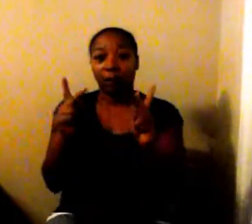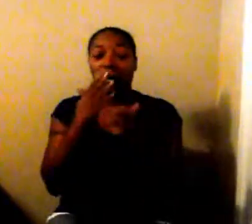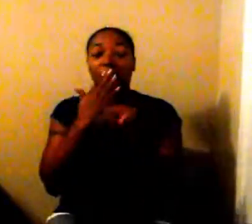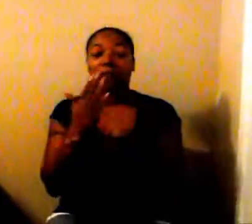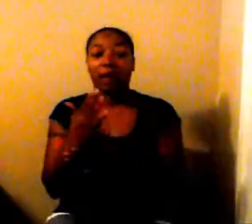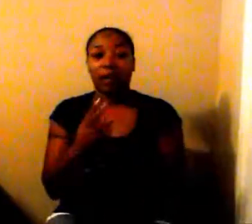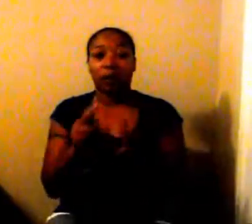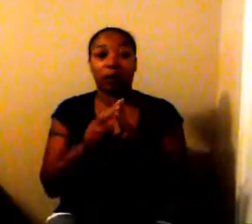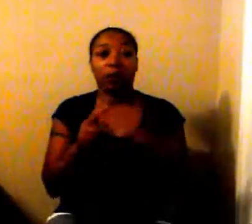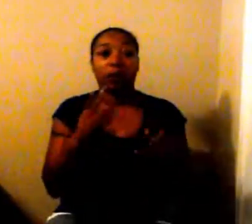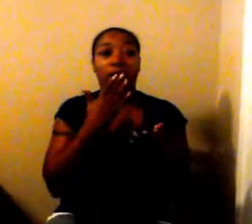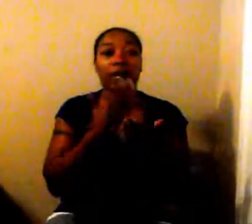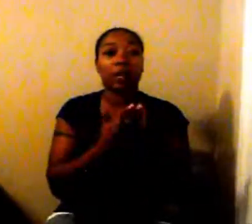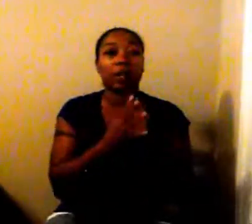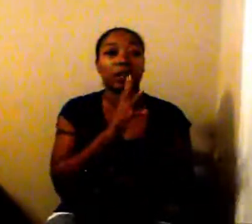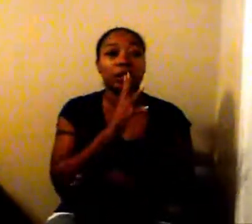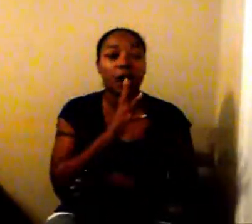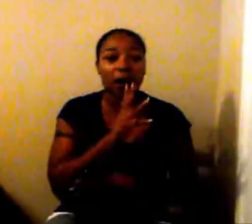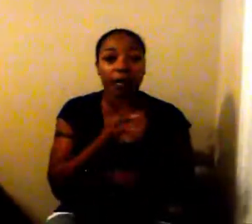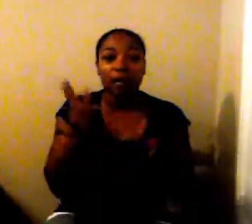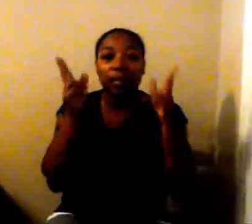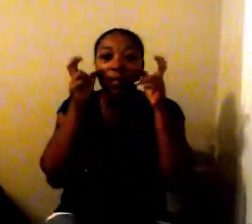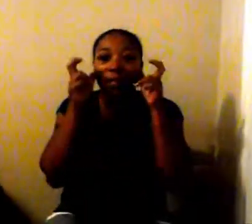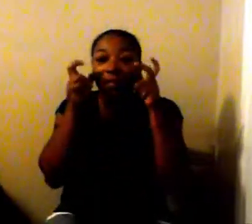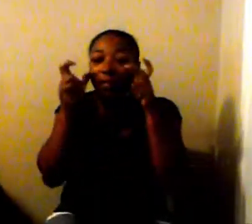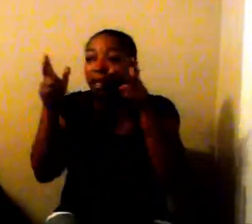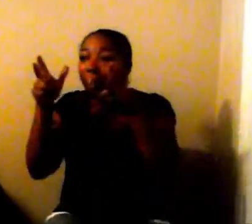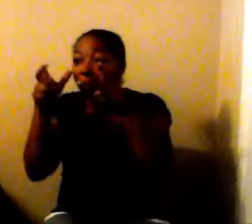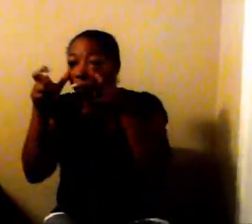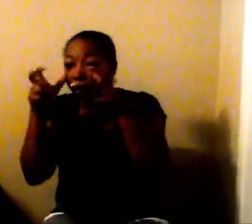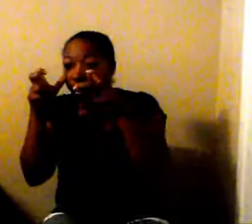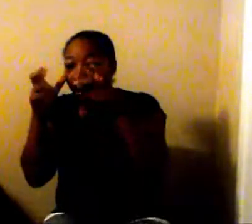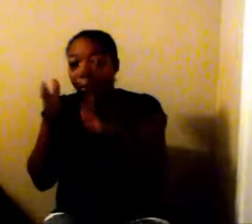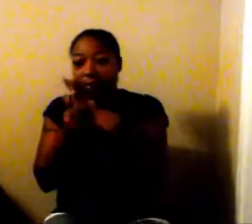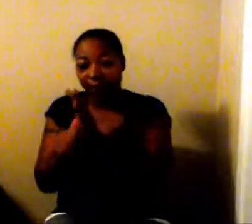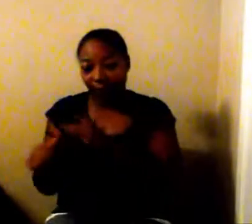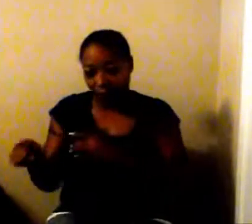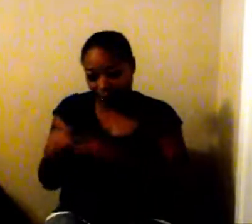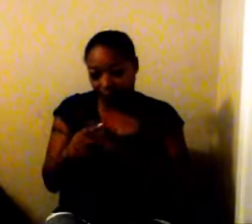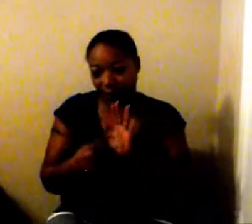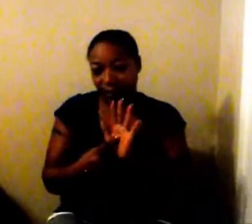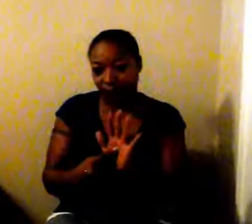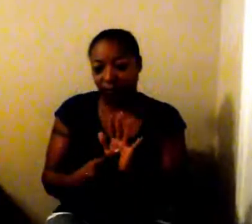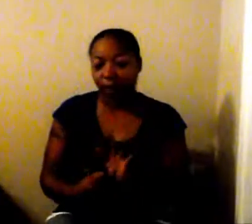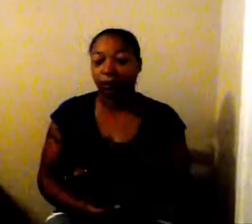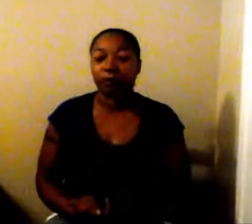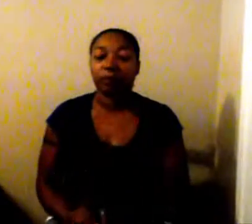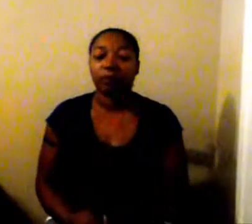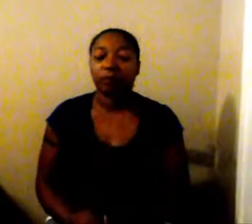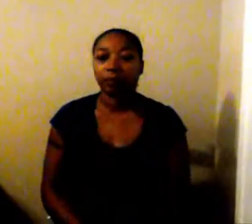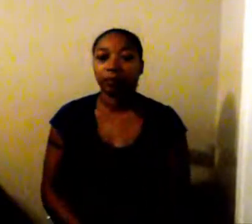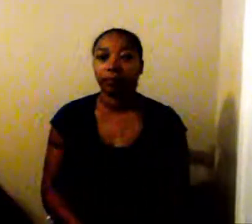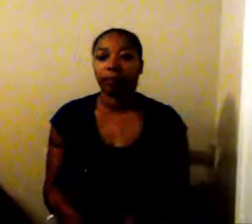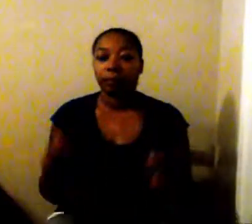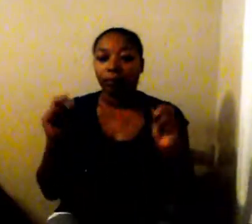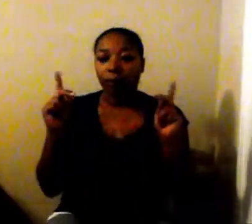Okay, thank you. Very good talking, listening, and receptive skills you guys have shown.